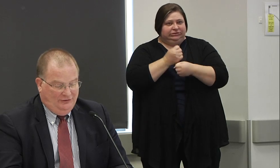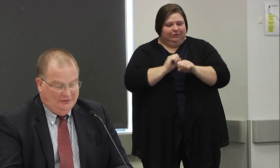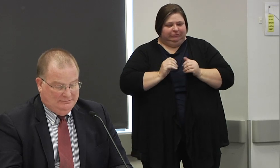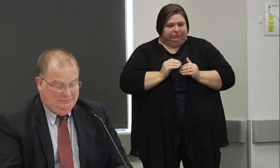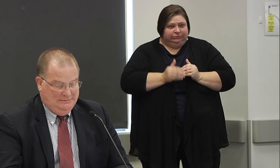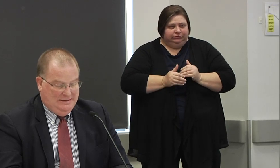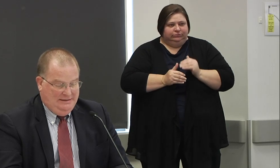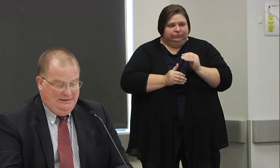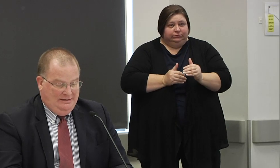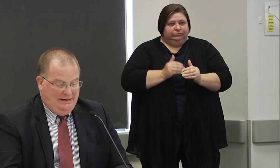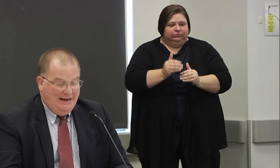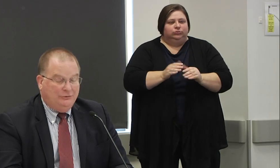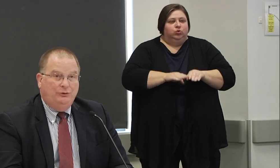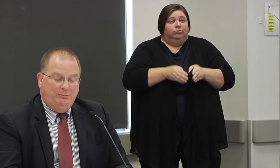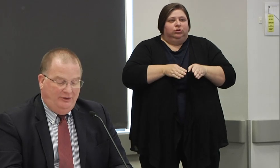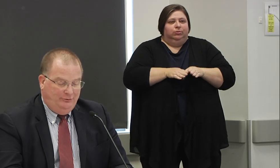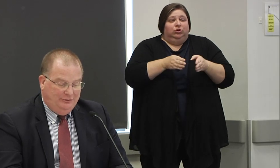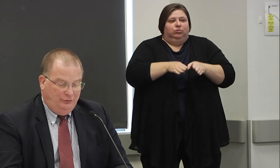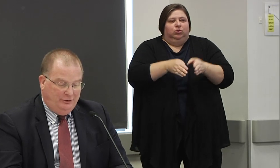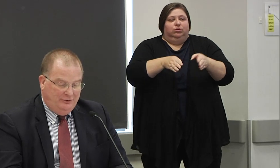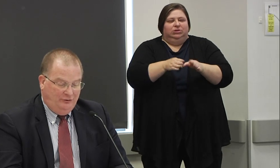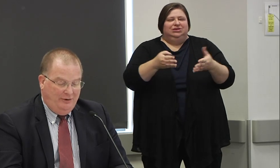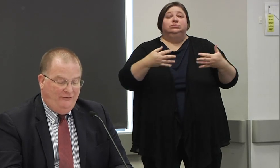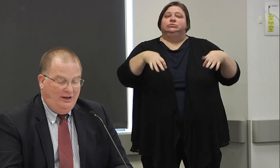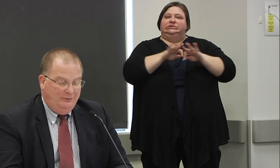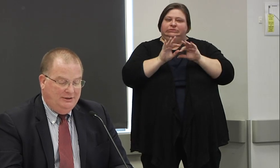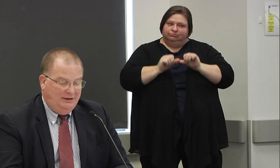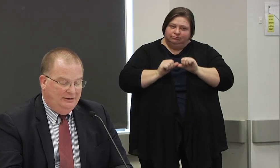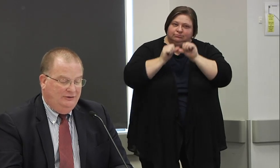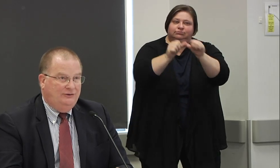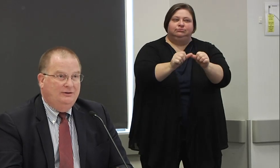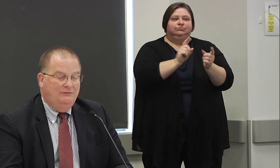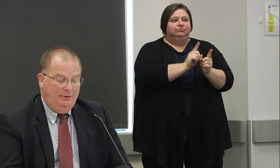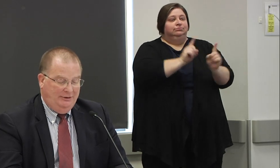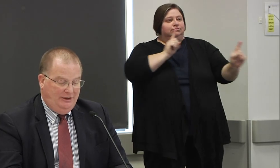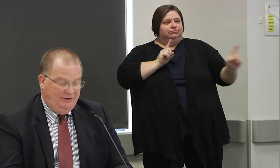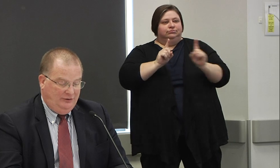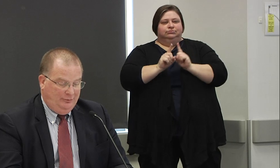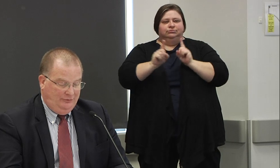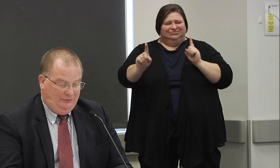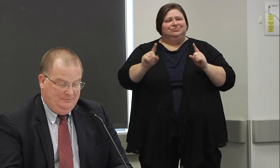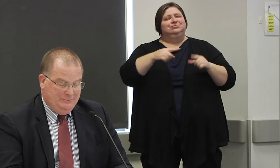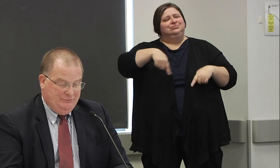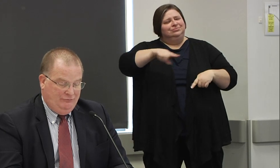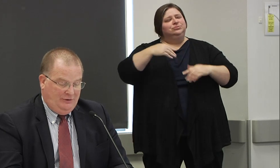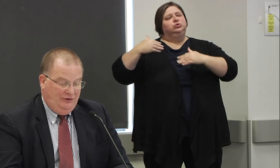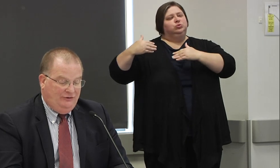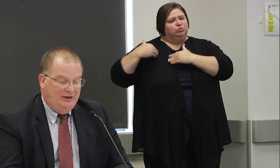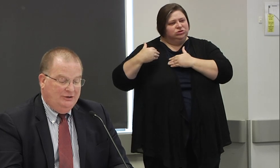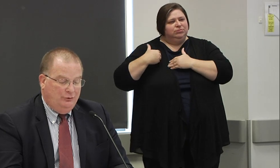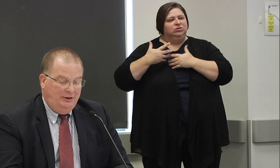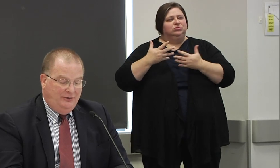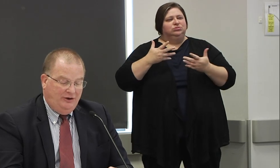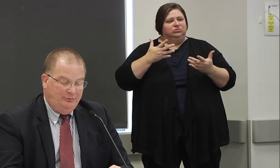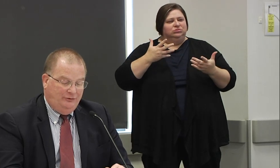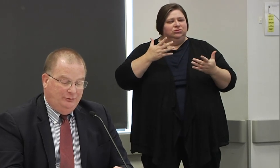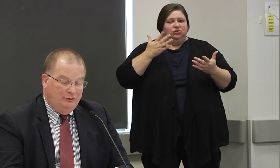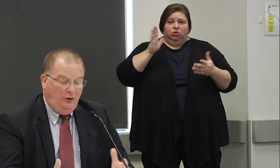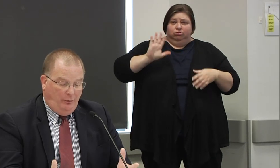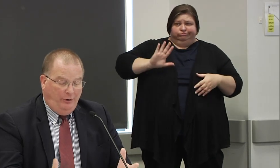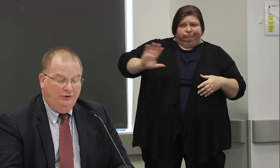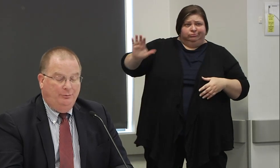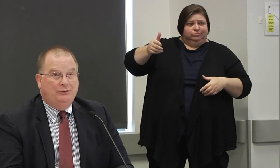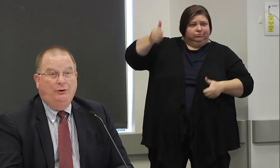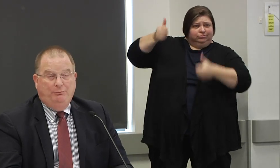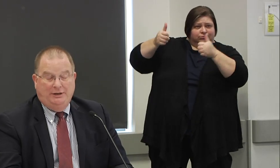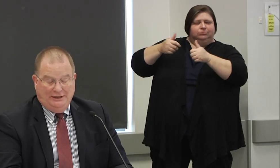distancing, and act responsibly toward others by following the guidance of public health experts. State and local health experts will do our part